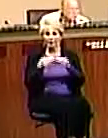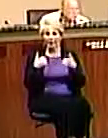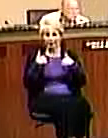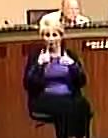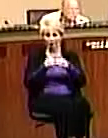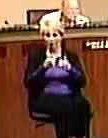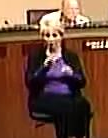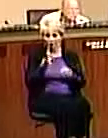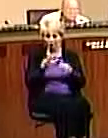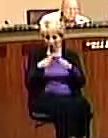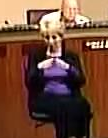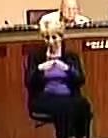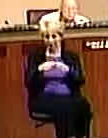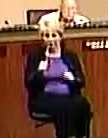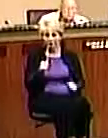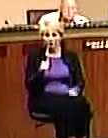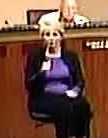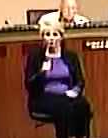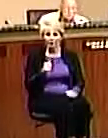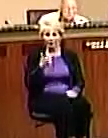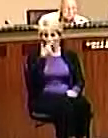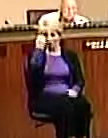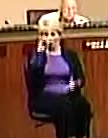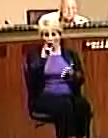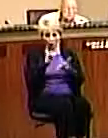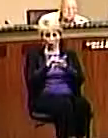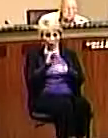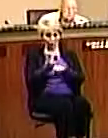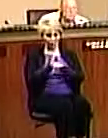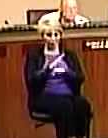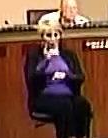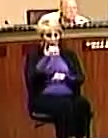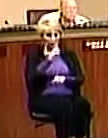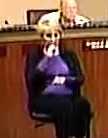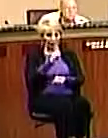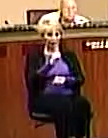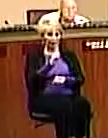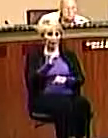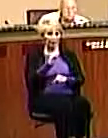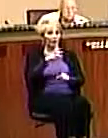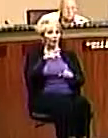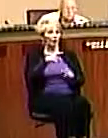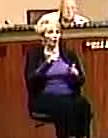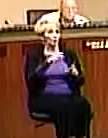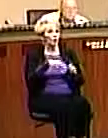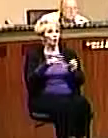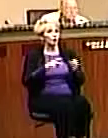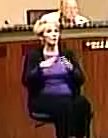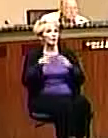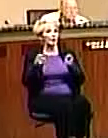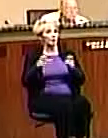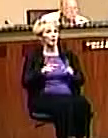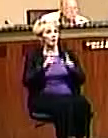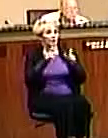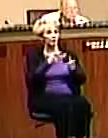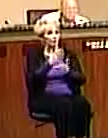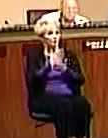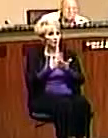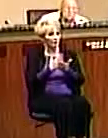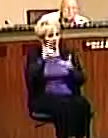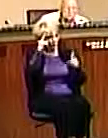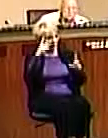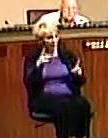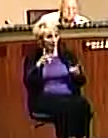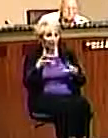those. And as to those employees not deemed to have automatically resigned, the city manager is given some discretion